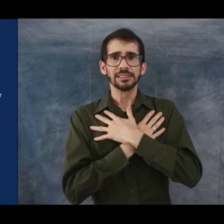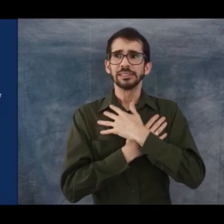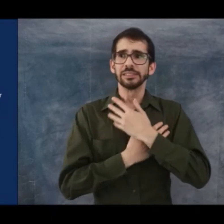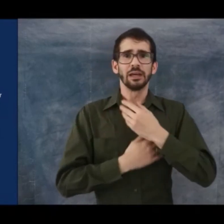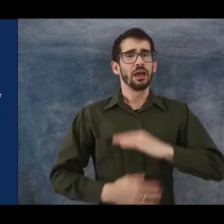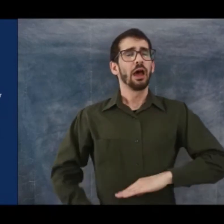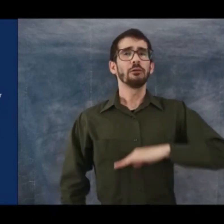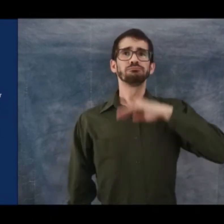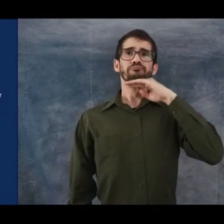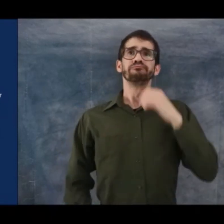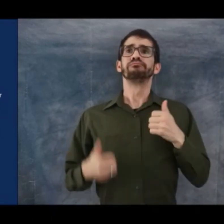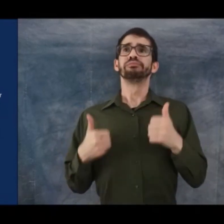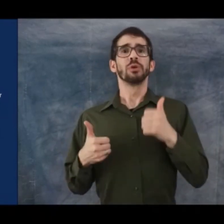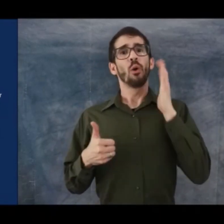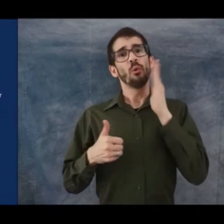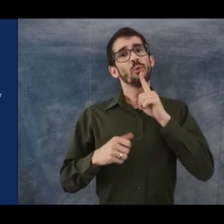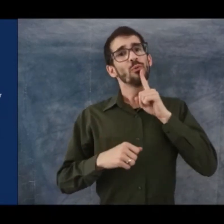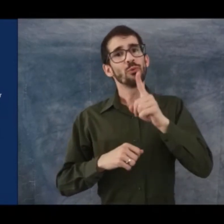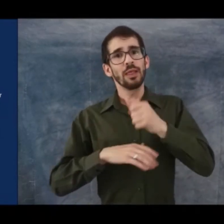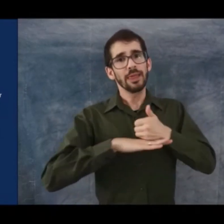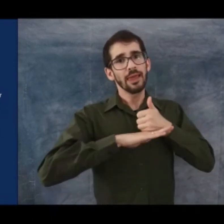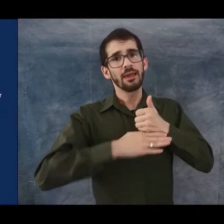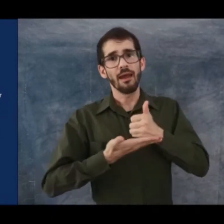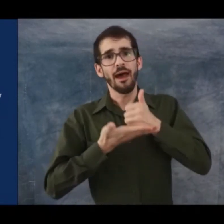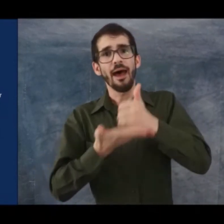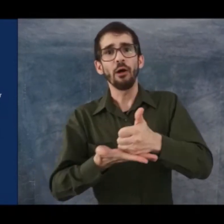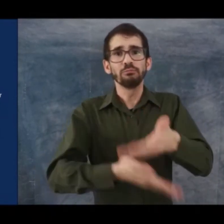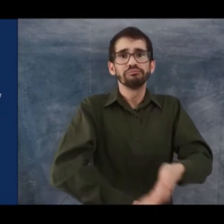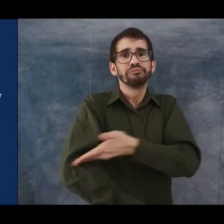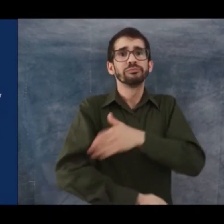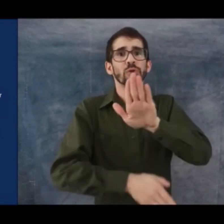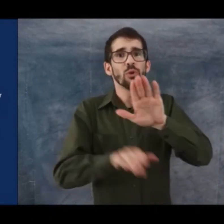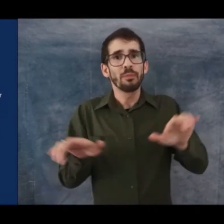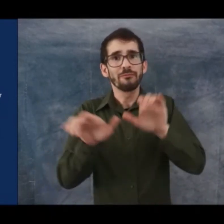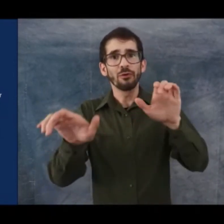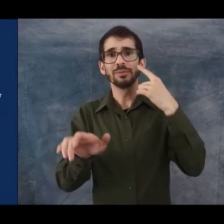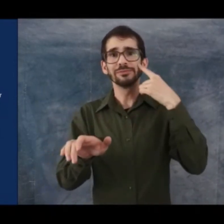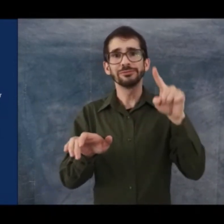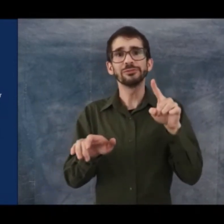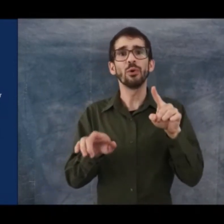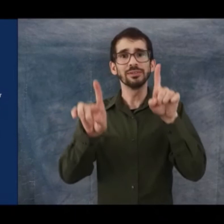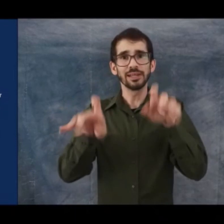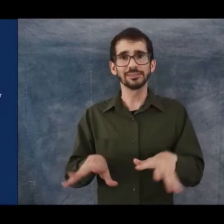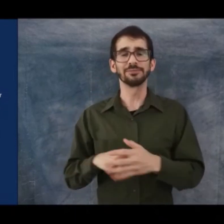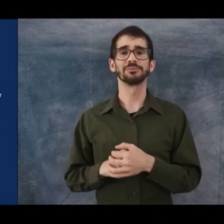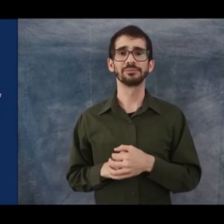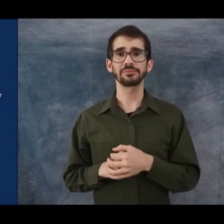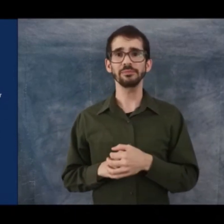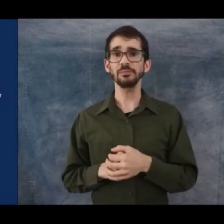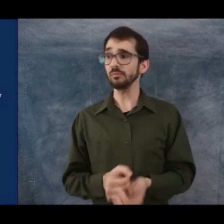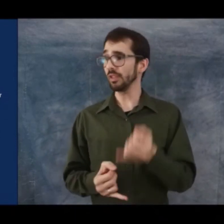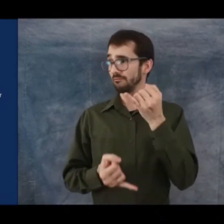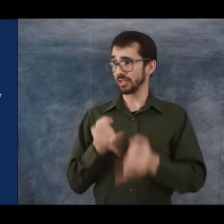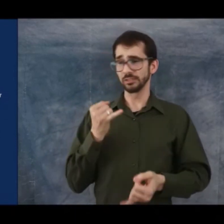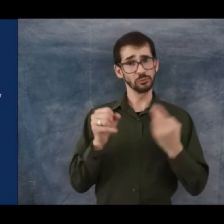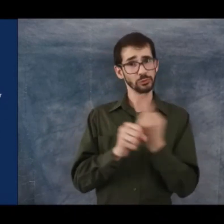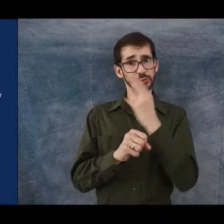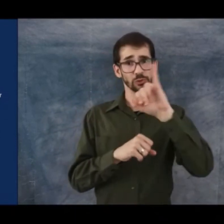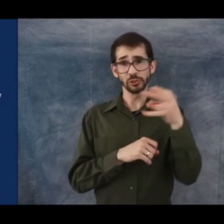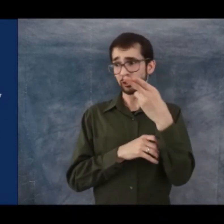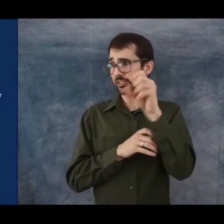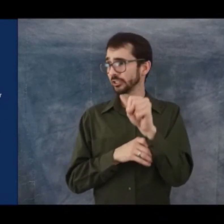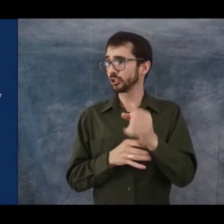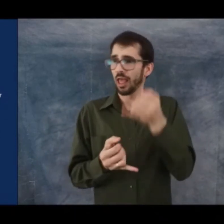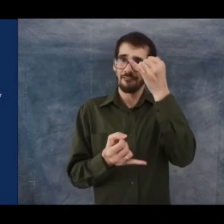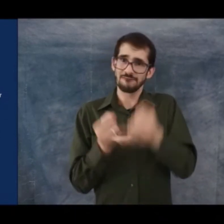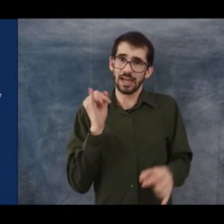big difference in your performance on tests. Finally, utilize the JHS Final Grade